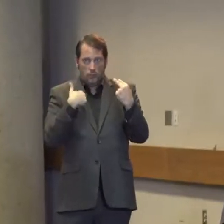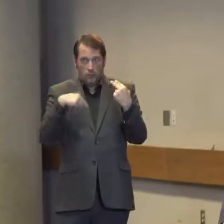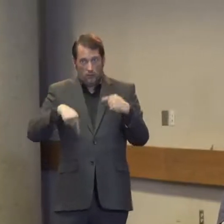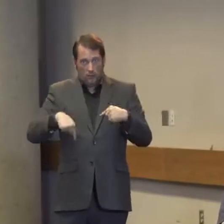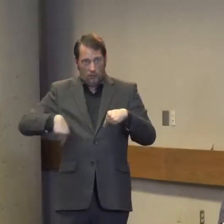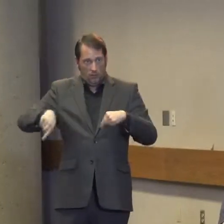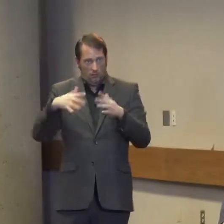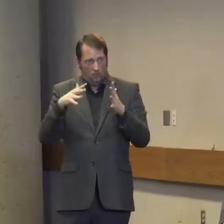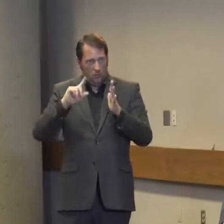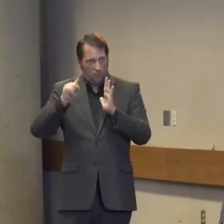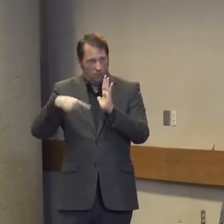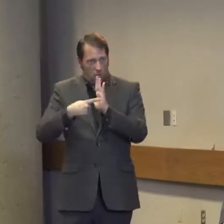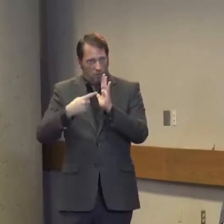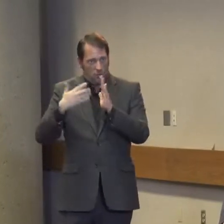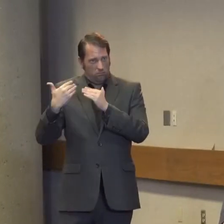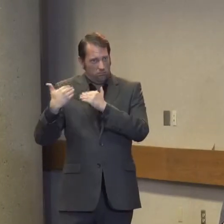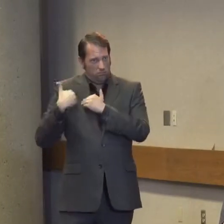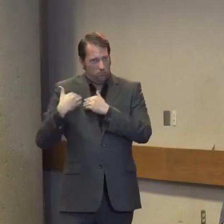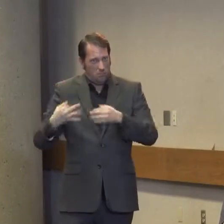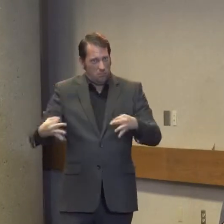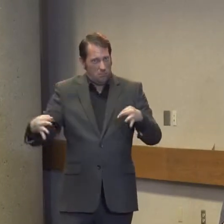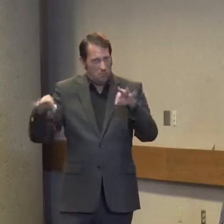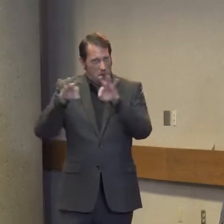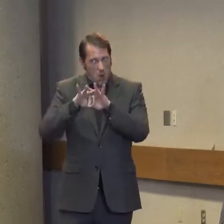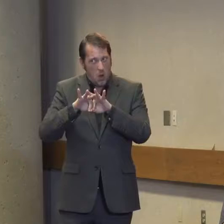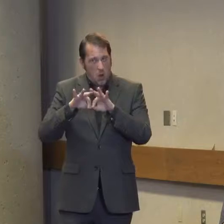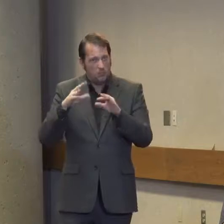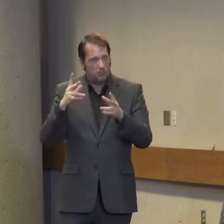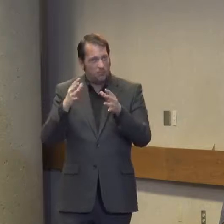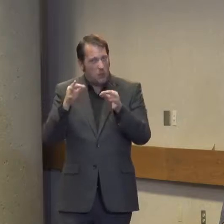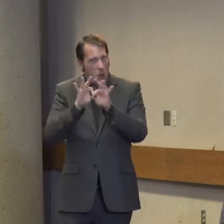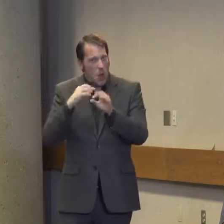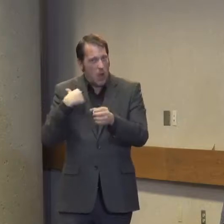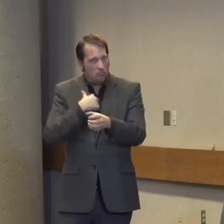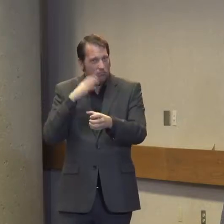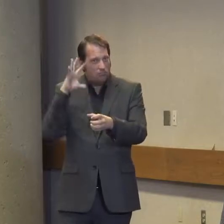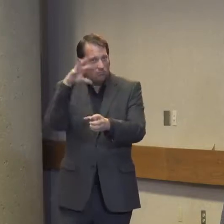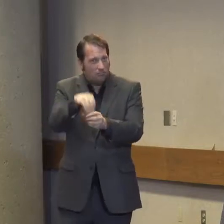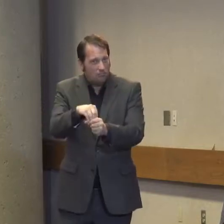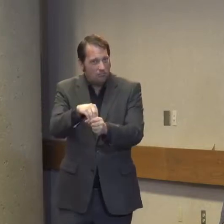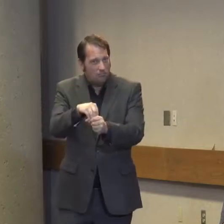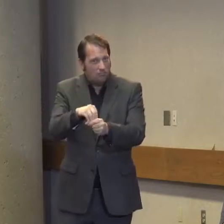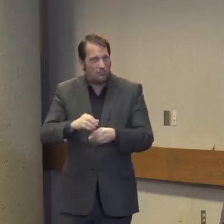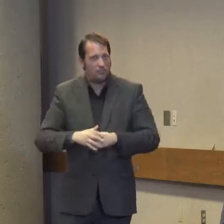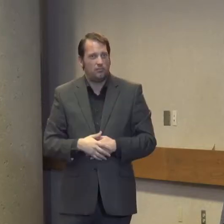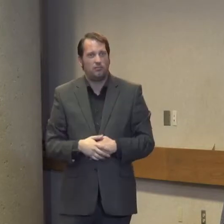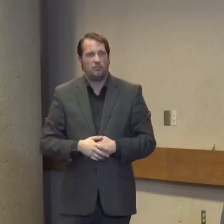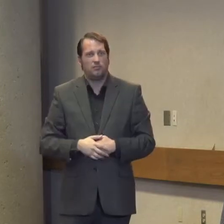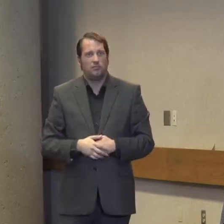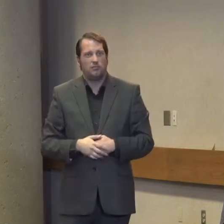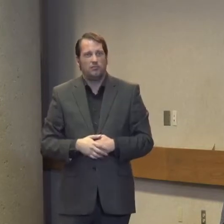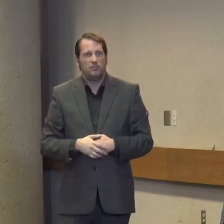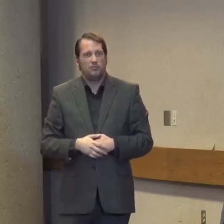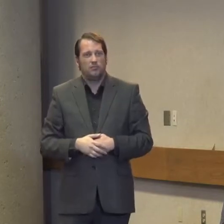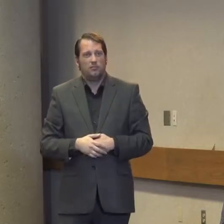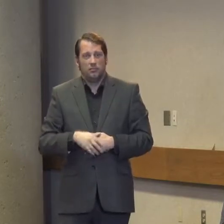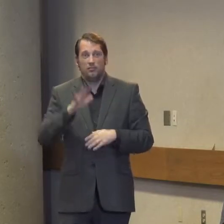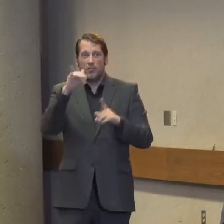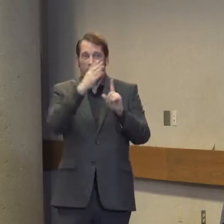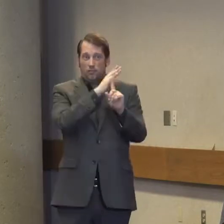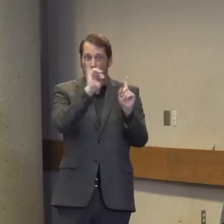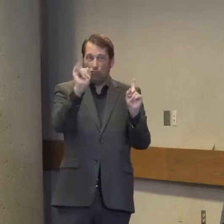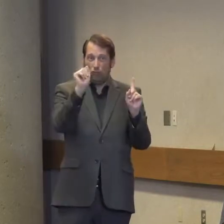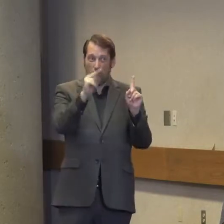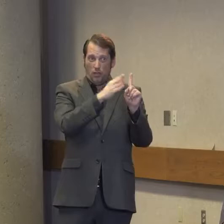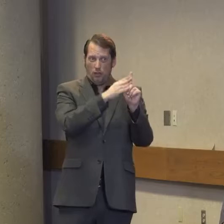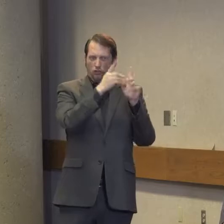really important to understand. So we began responding to this event in January, taking preparatory actions, and those evolved in February into